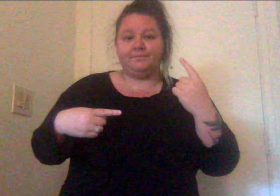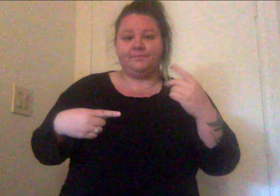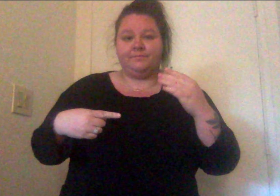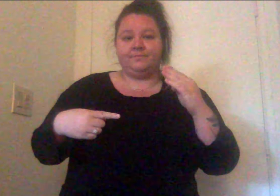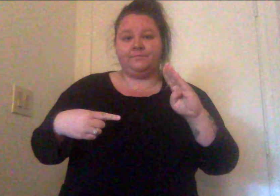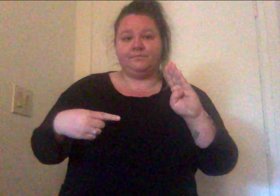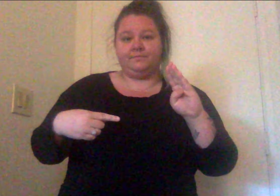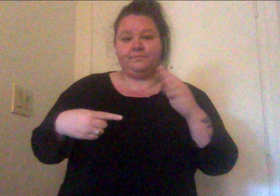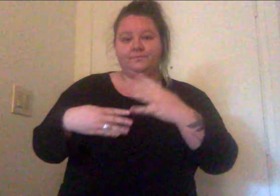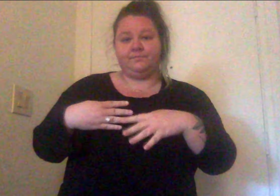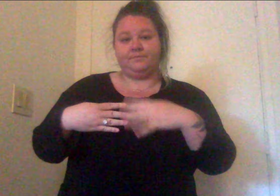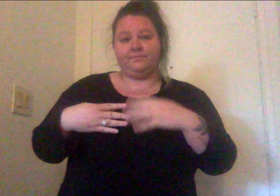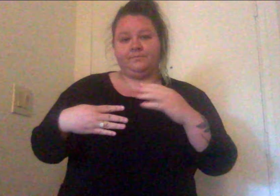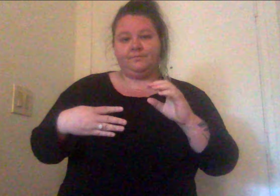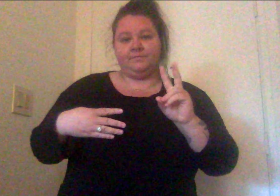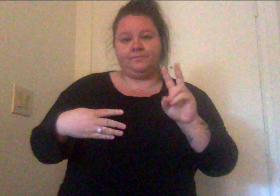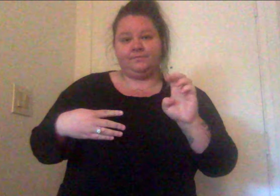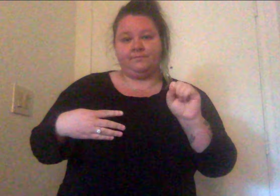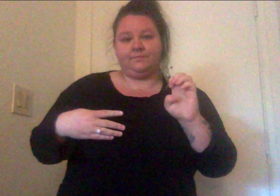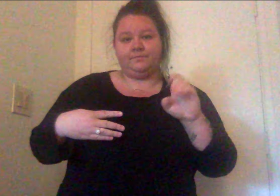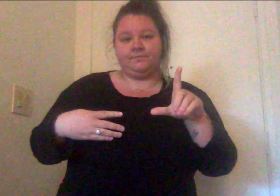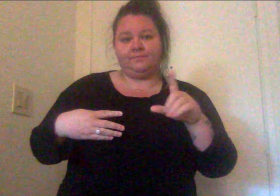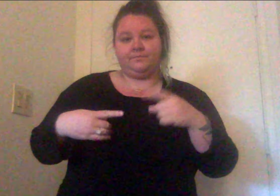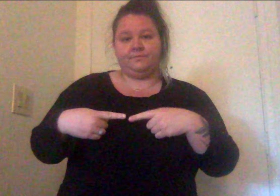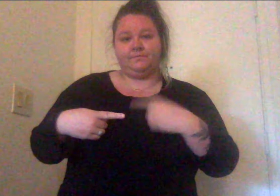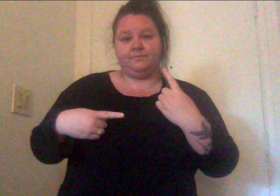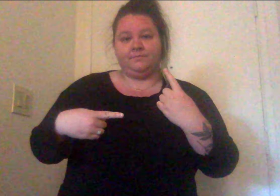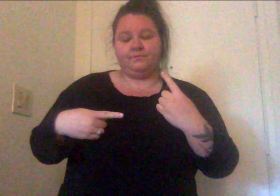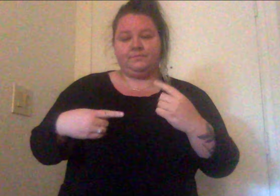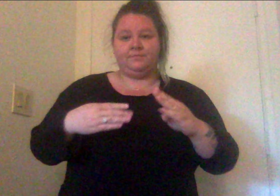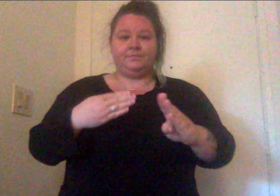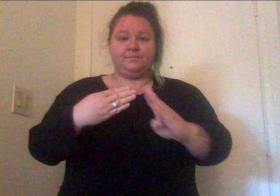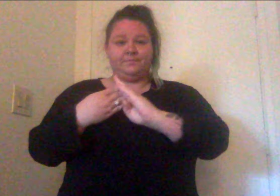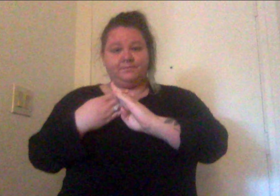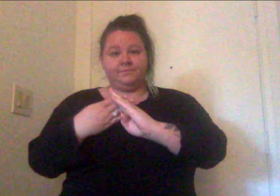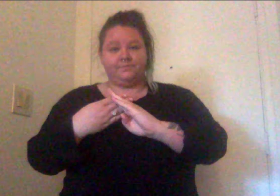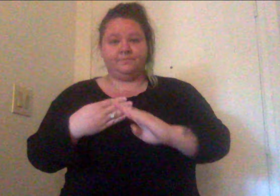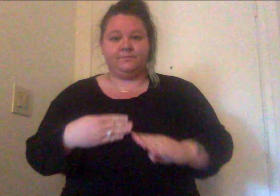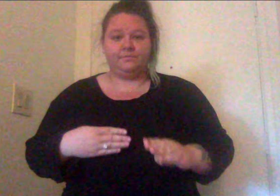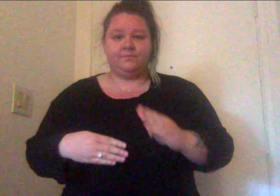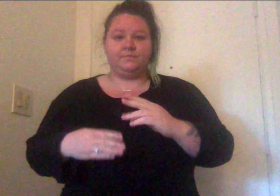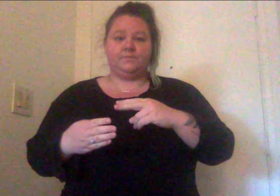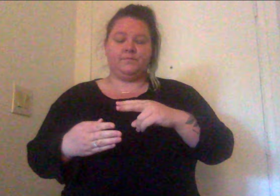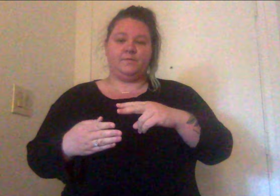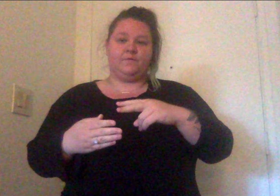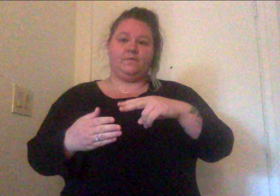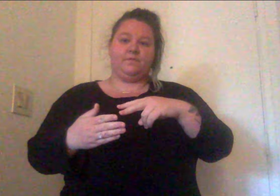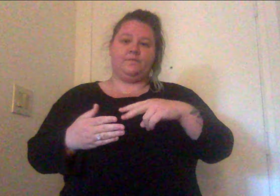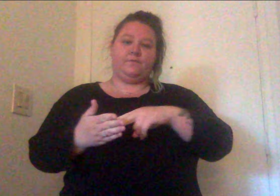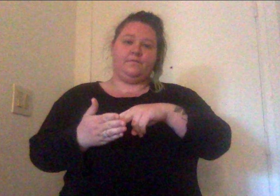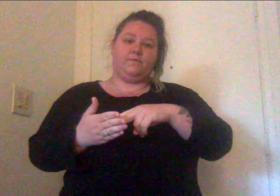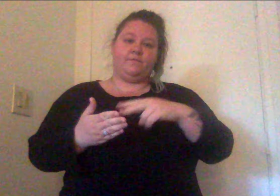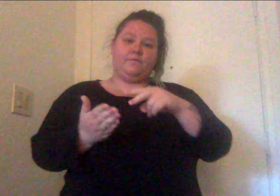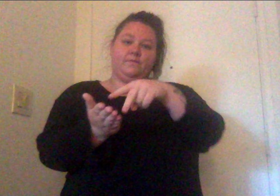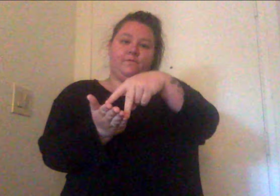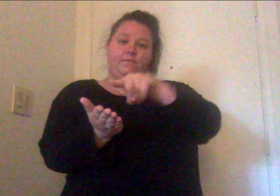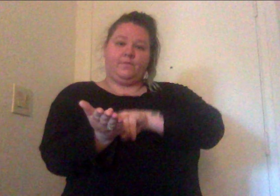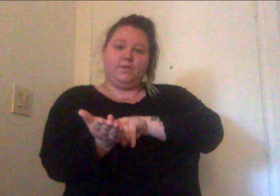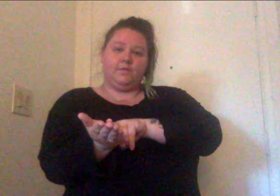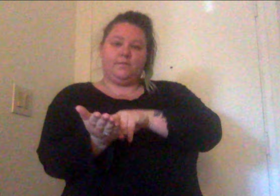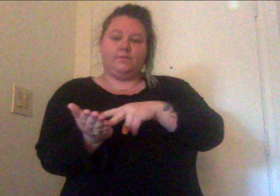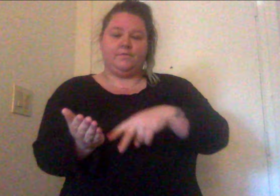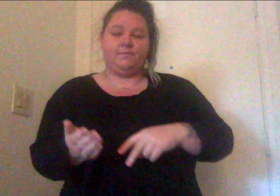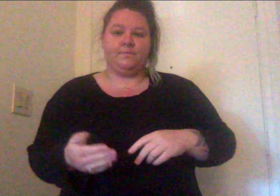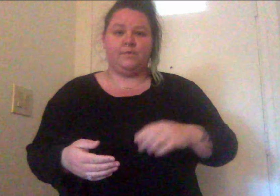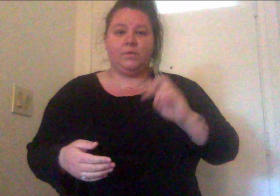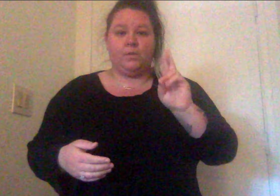hitting something, falling into something. Sometimes you can even get these if you get a bad mosquito bite, bug bite, you itch really hard